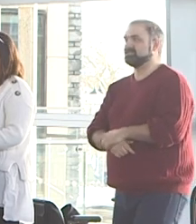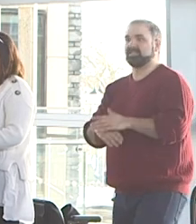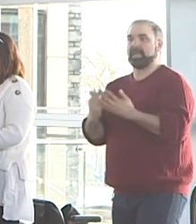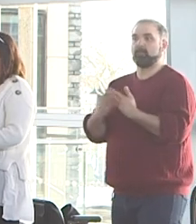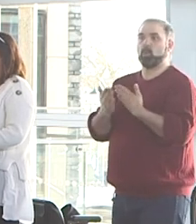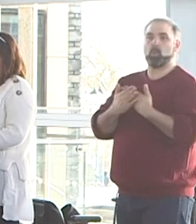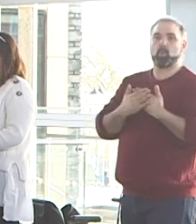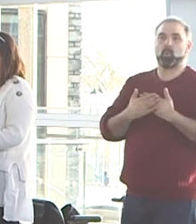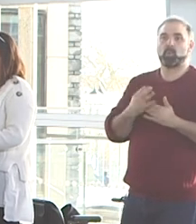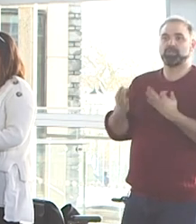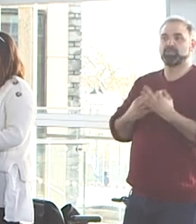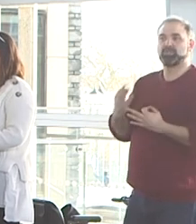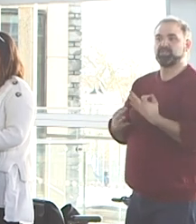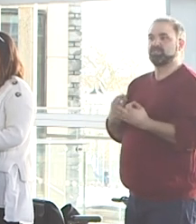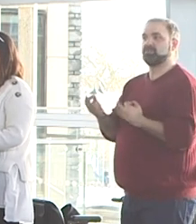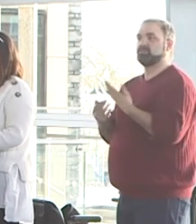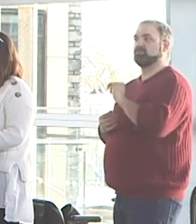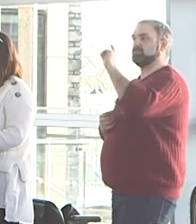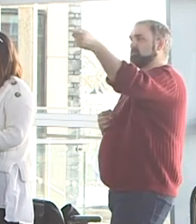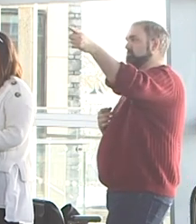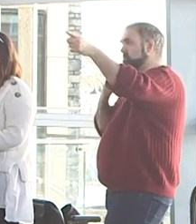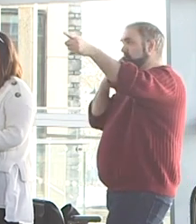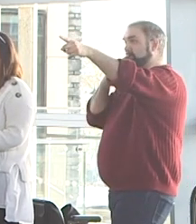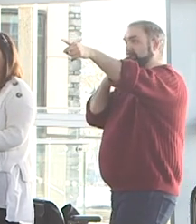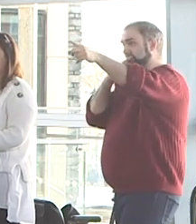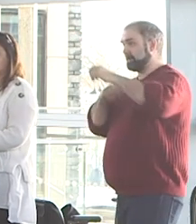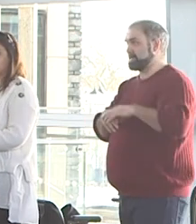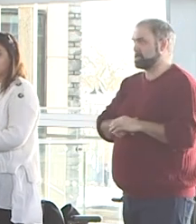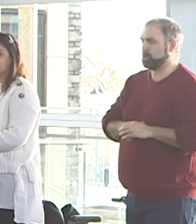Anybody else? Any more questions? Nope.